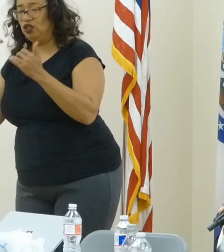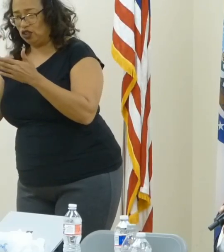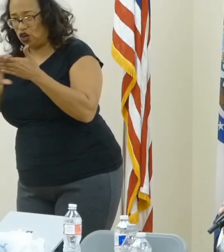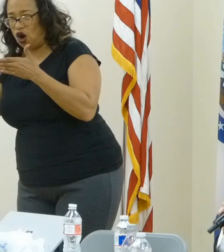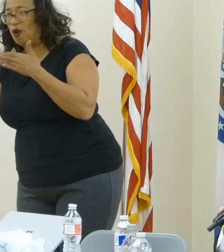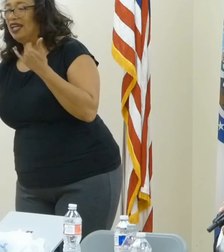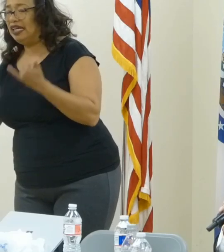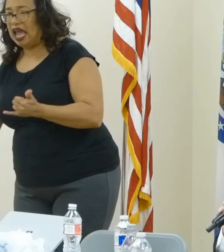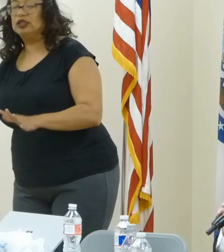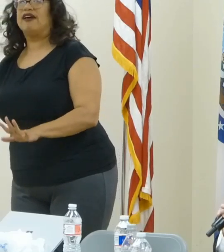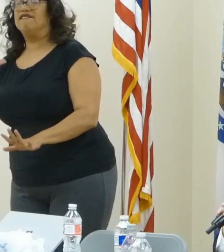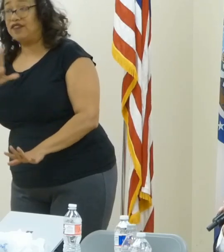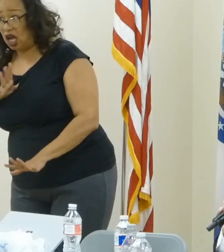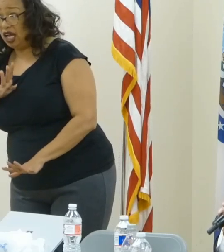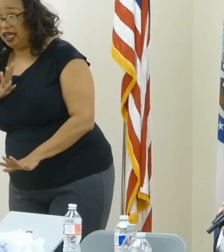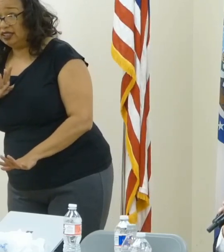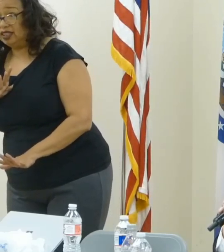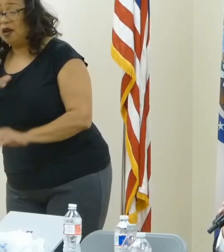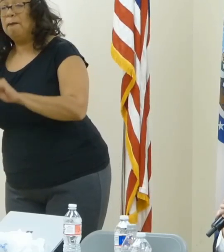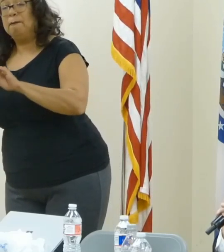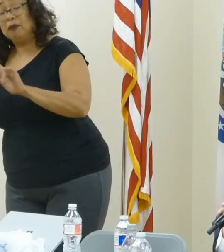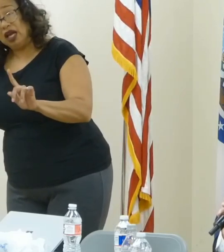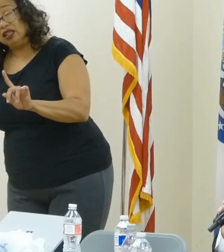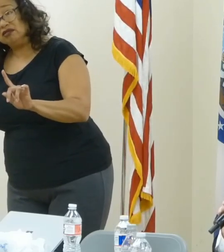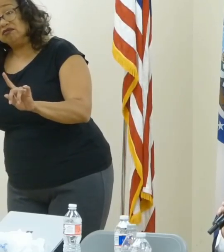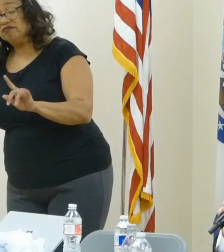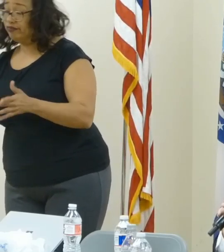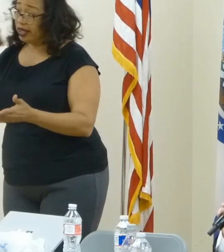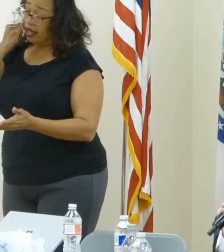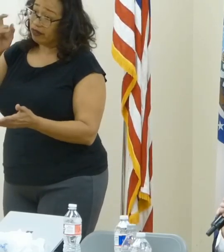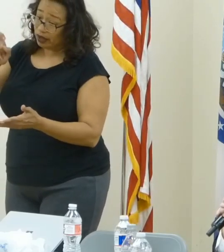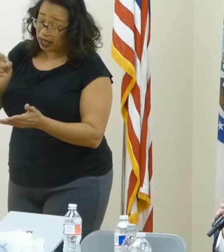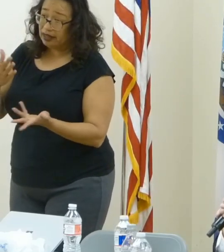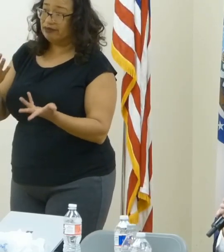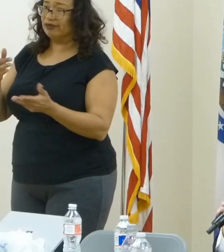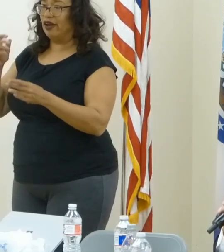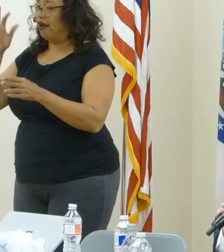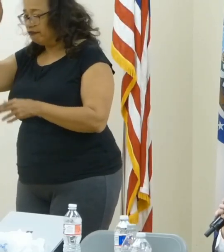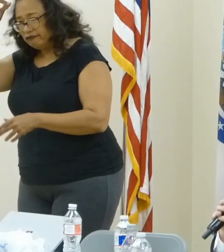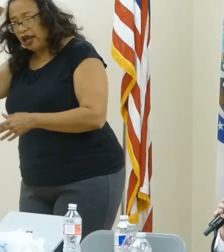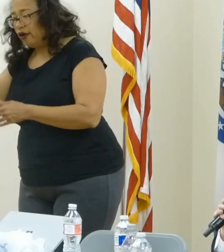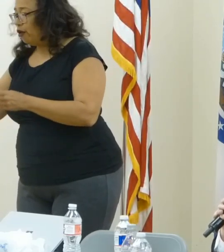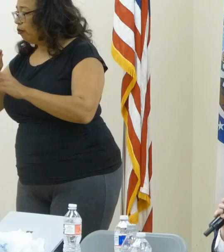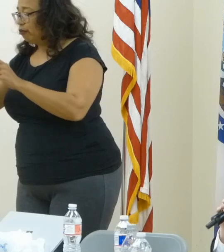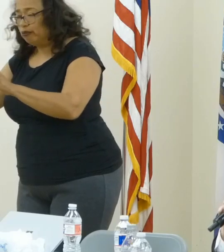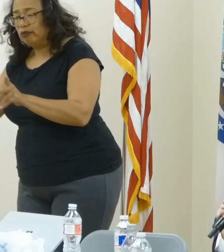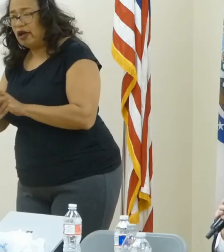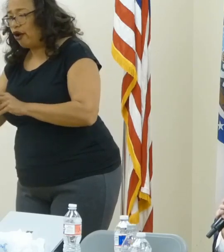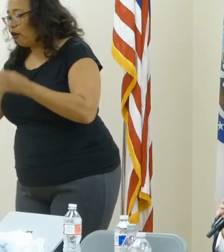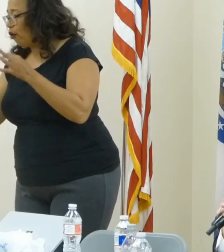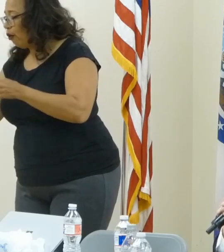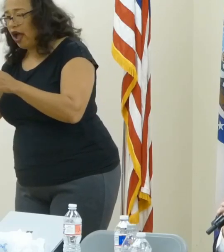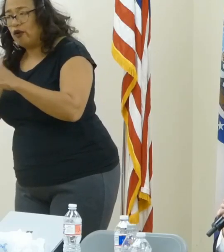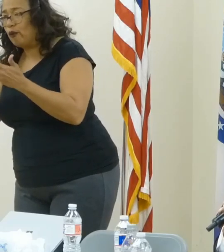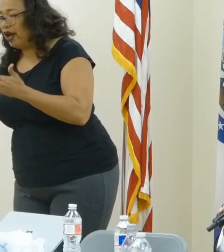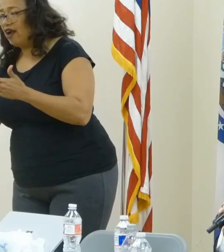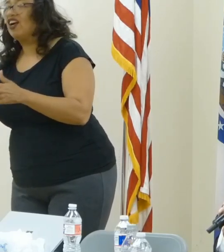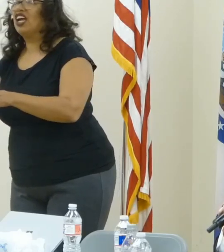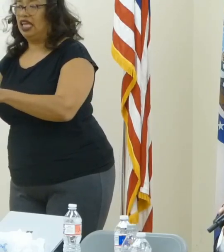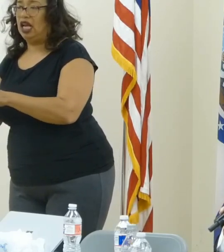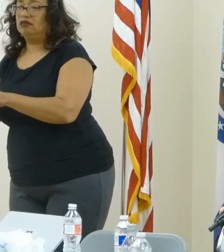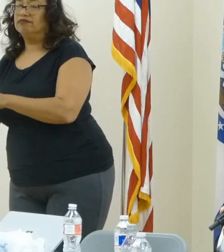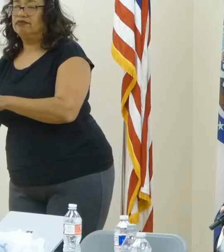fine through October 1st of 2020. So take your time, get it when you want to, get it when you think you need to, but there's no reason to